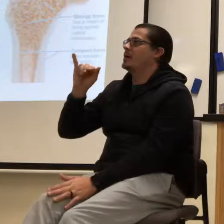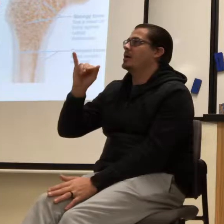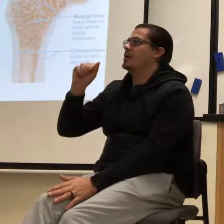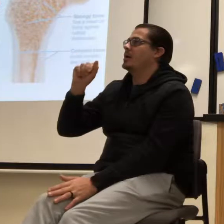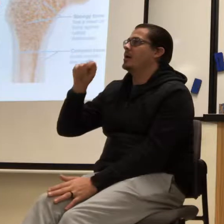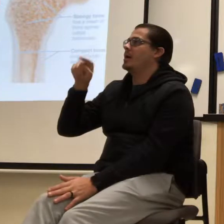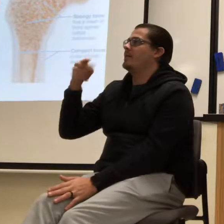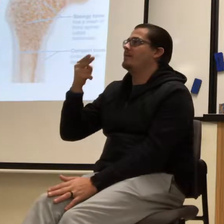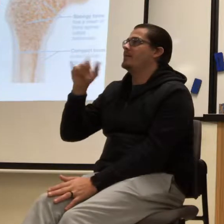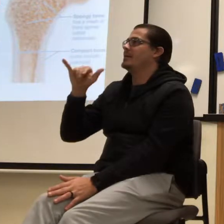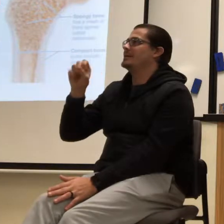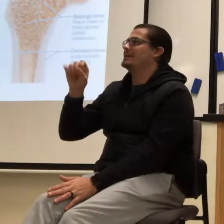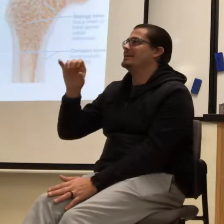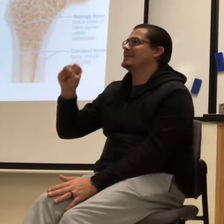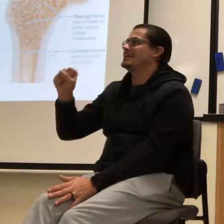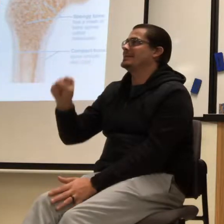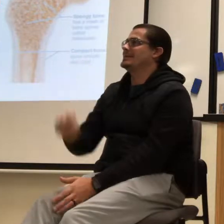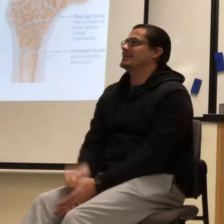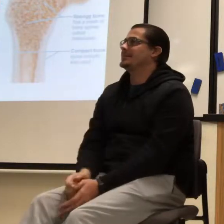Diaphysis.